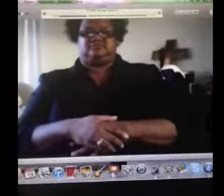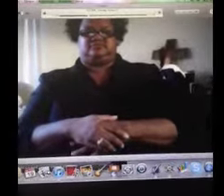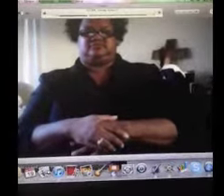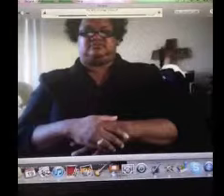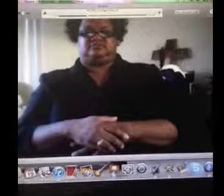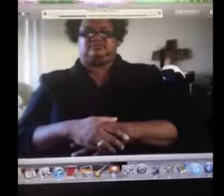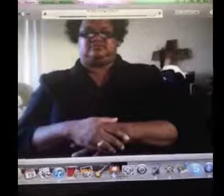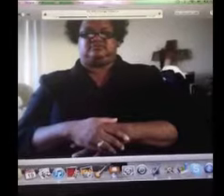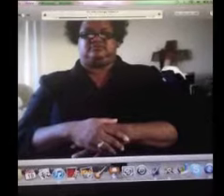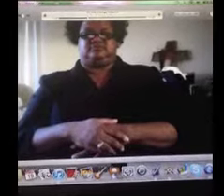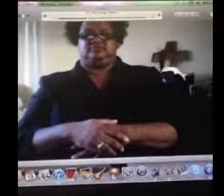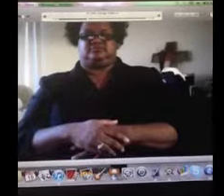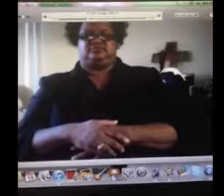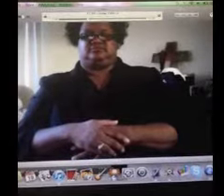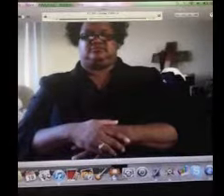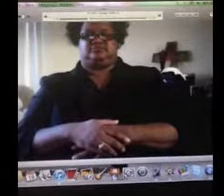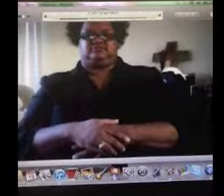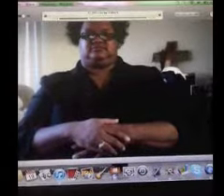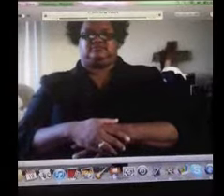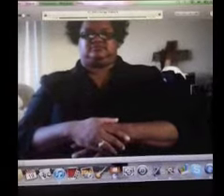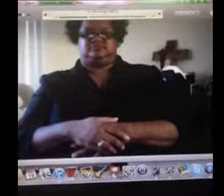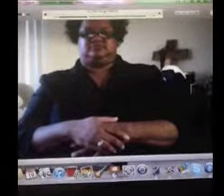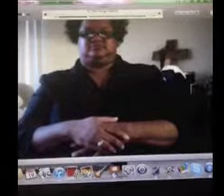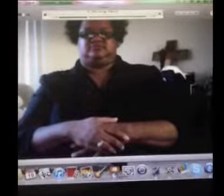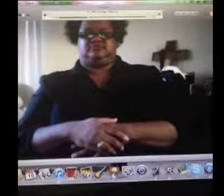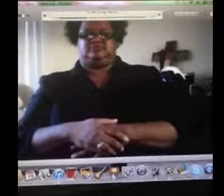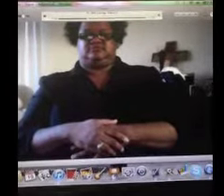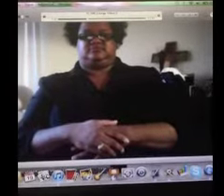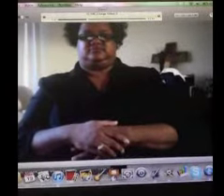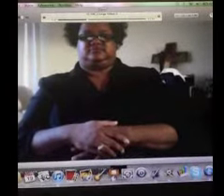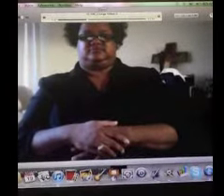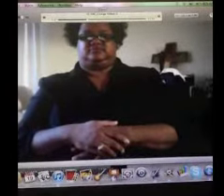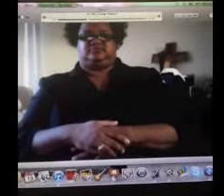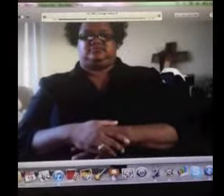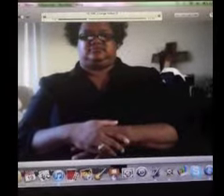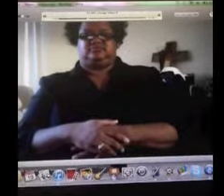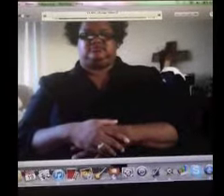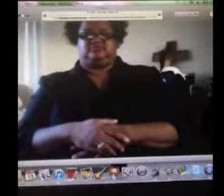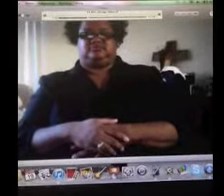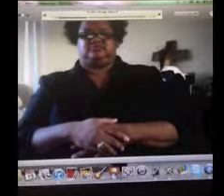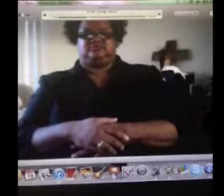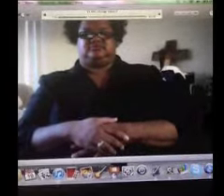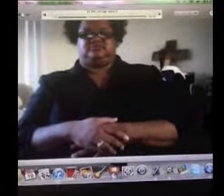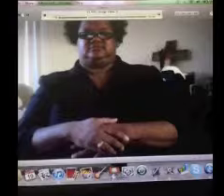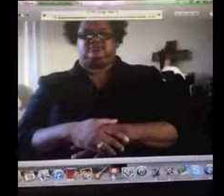out intentions because it's my belief that all kids should participate, and I really enjoy it.